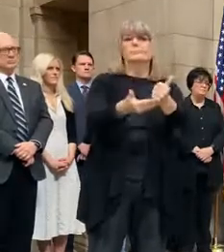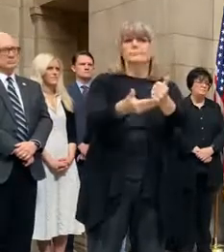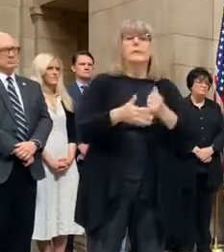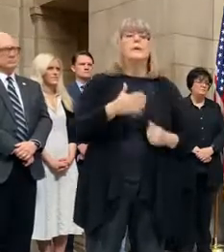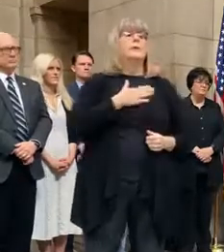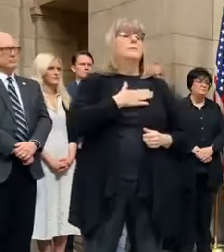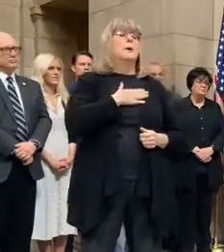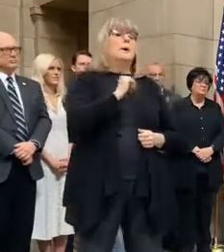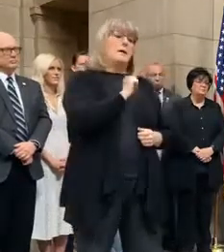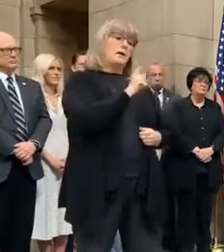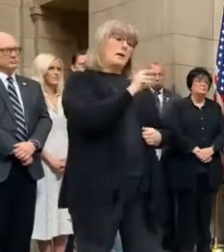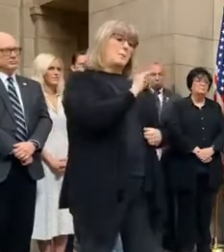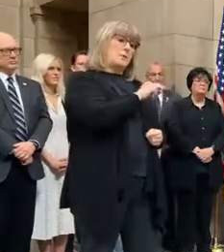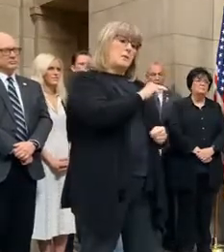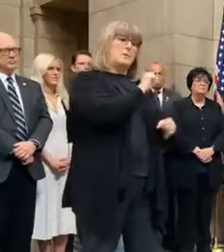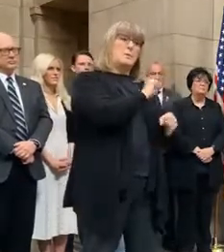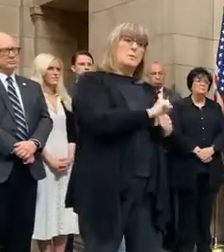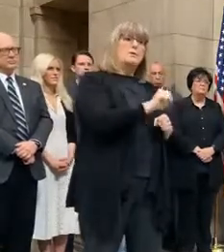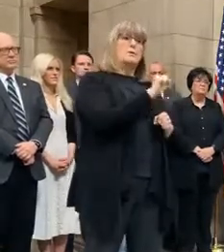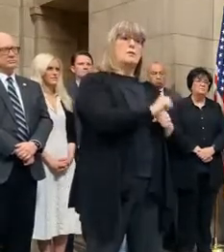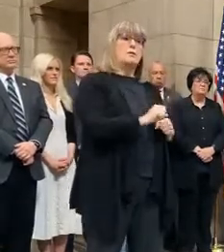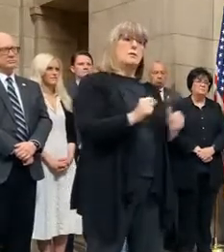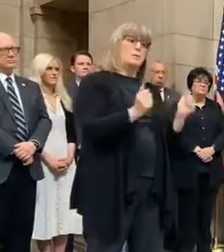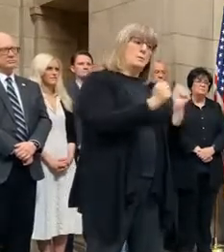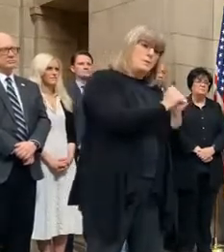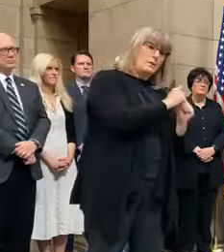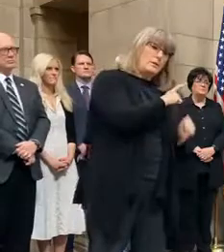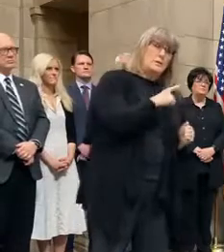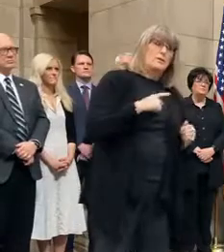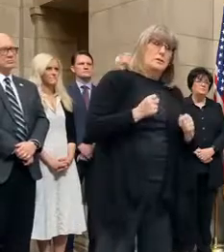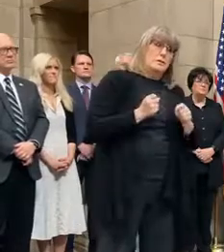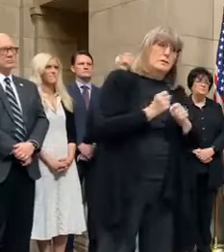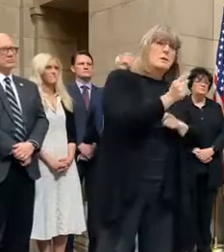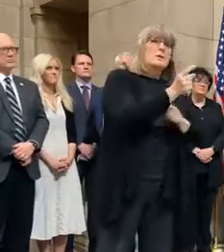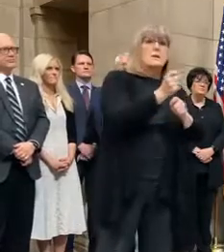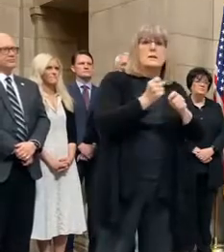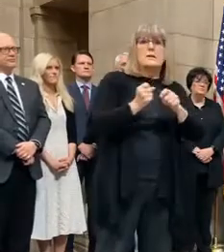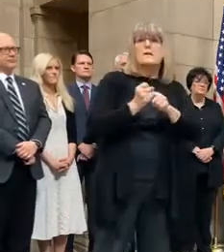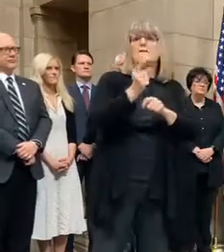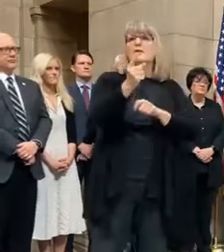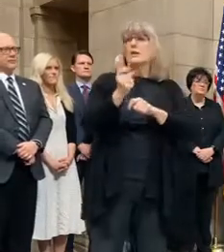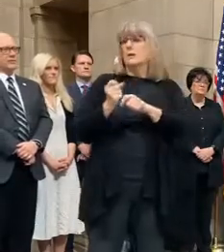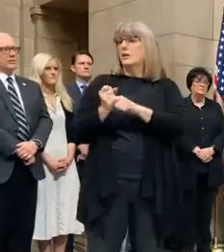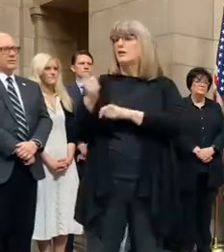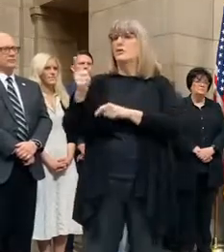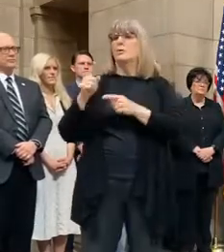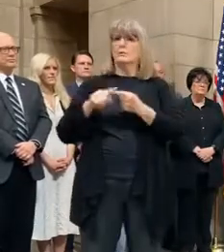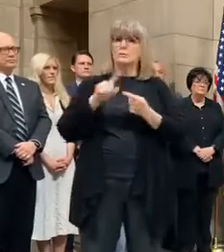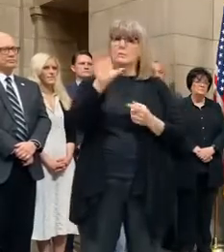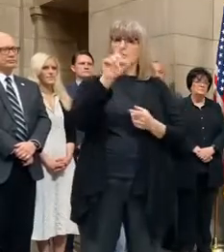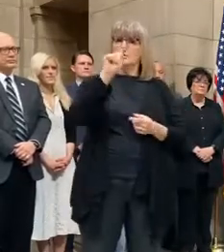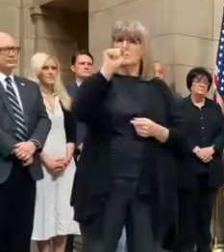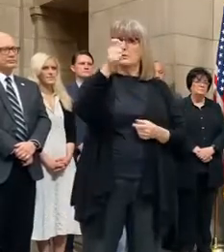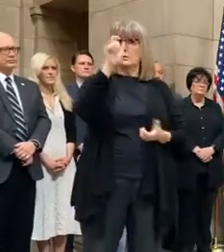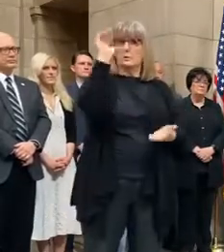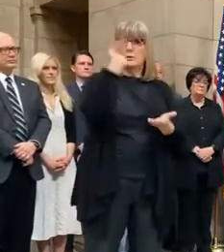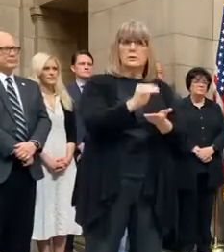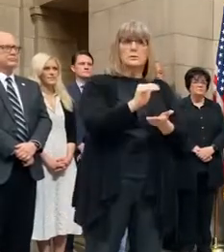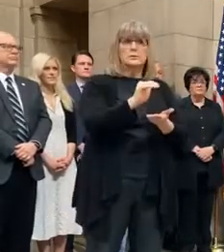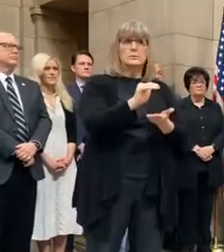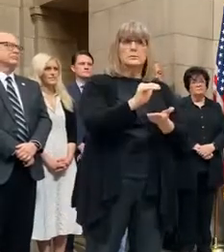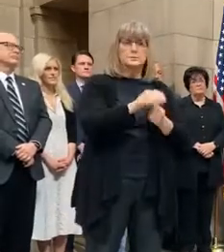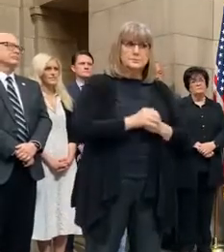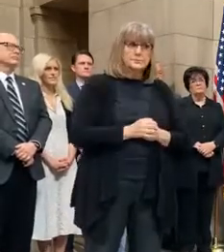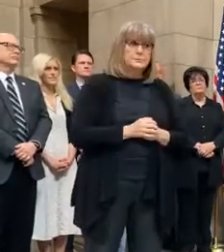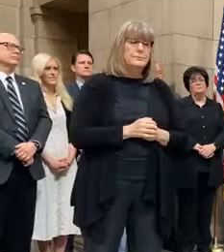worked with the legislature every year to provide tax relief. And up until this year, over the